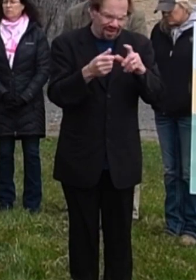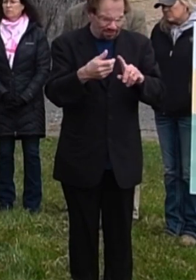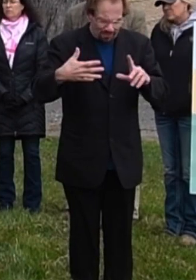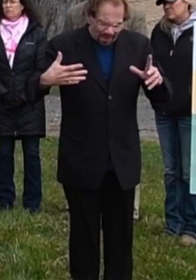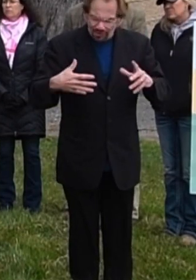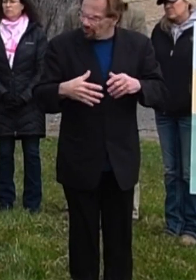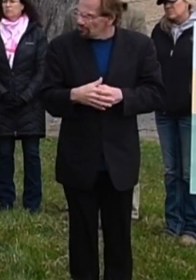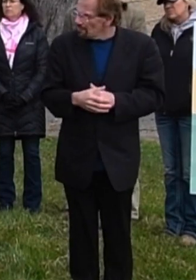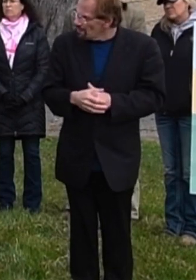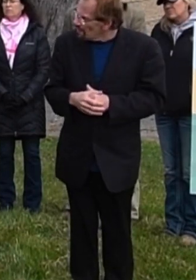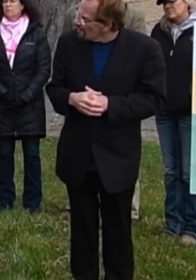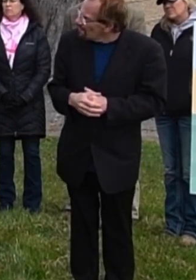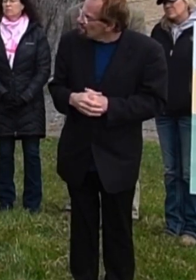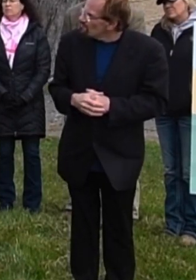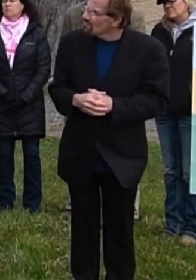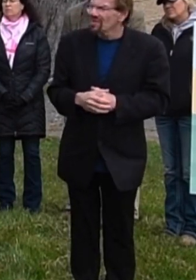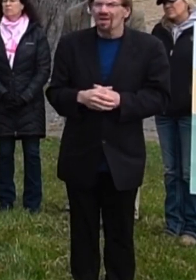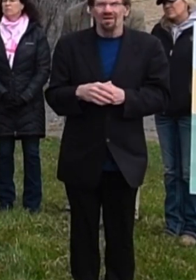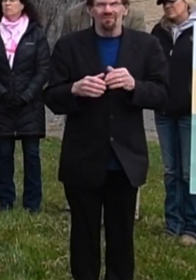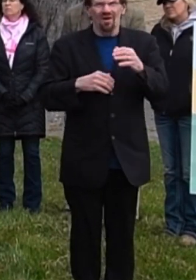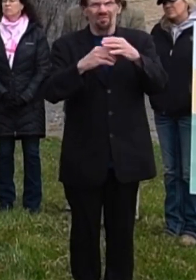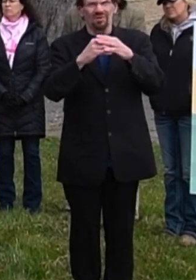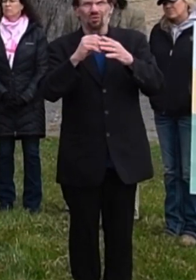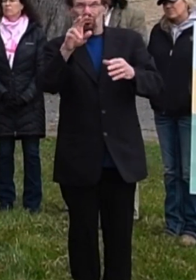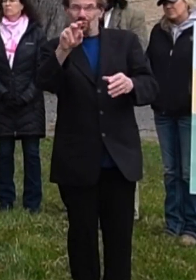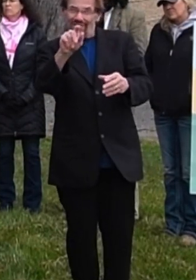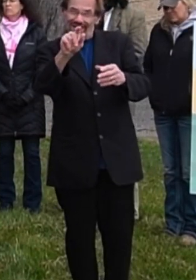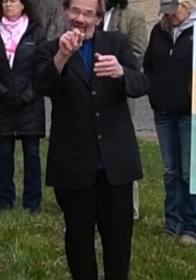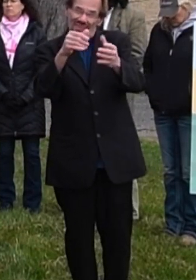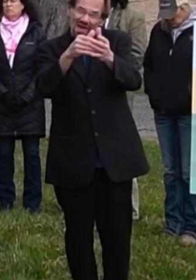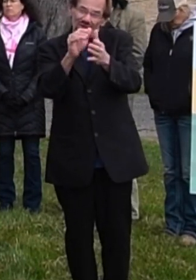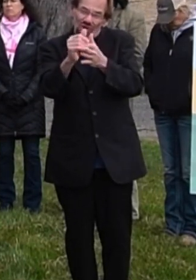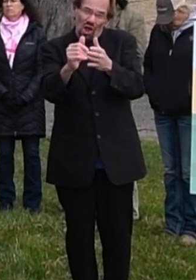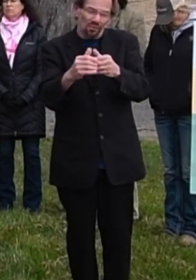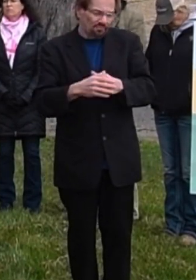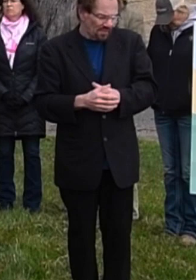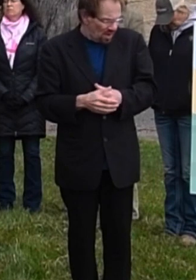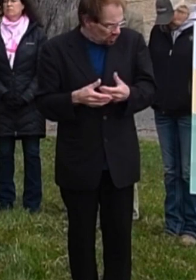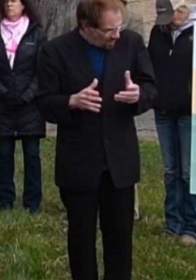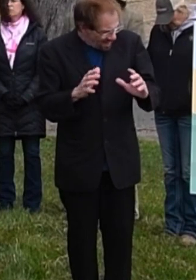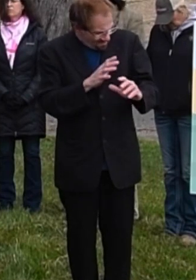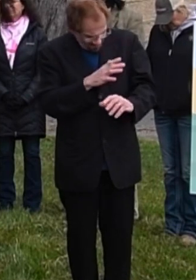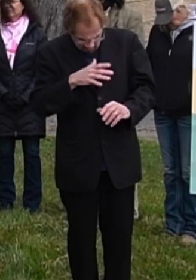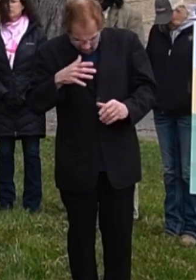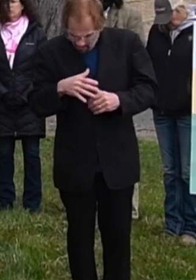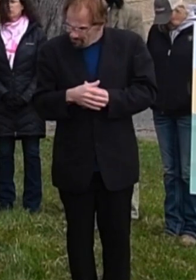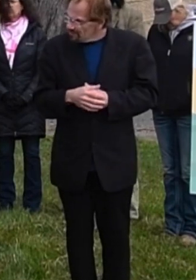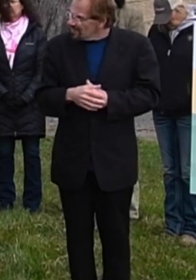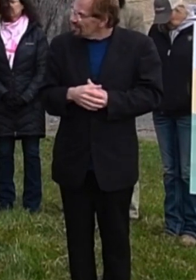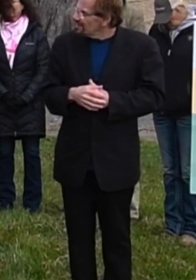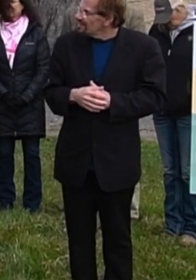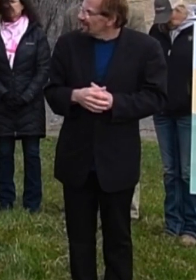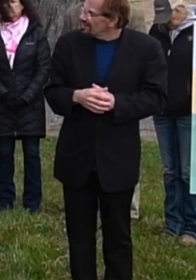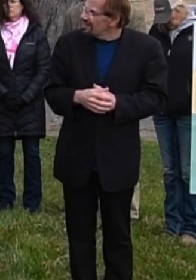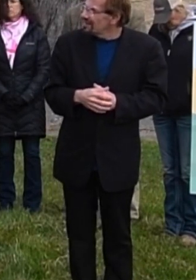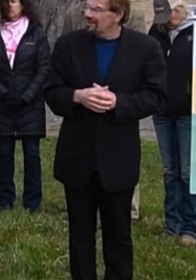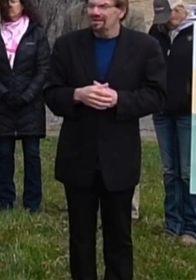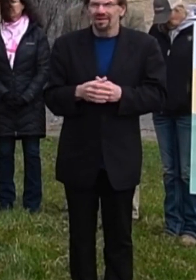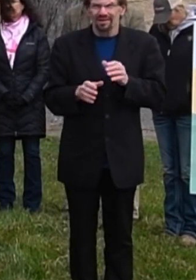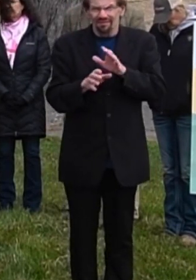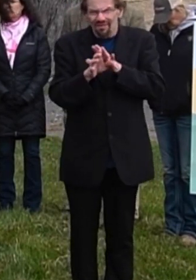expansion, for up to $20,000 to allow farms to